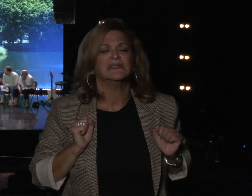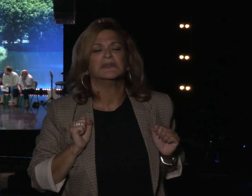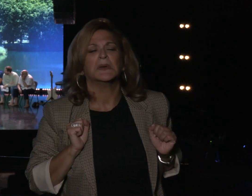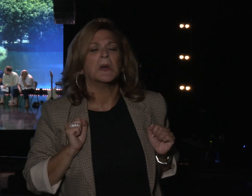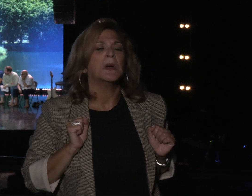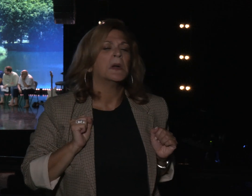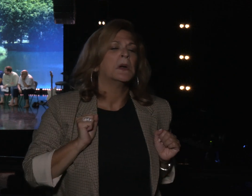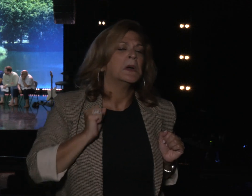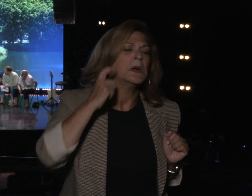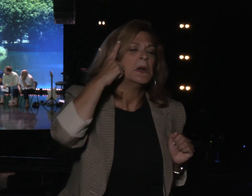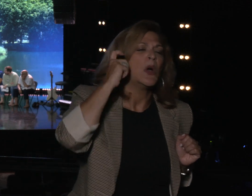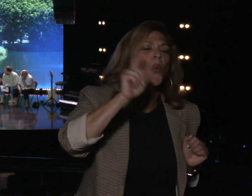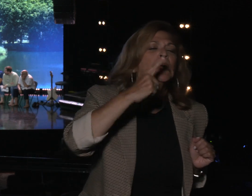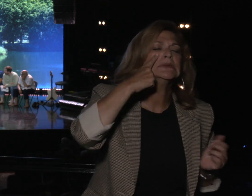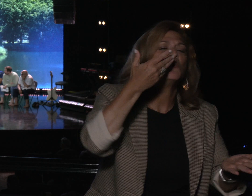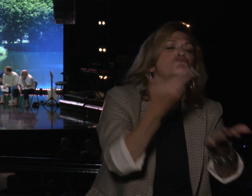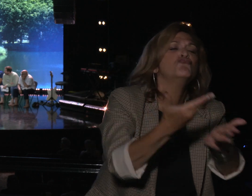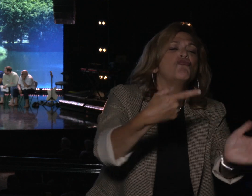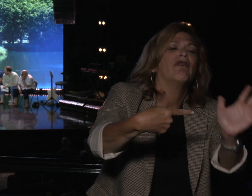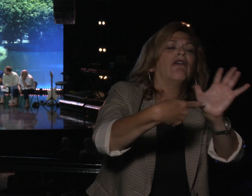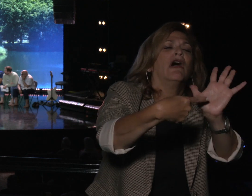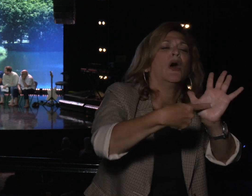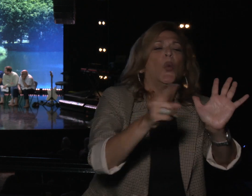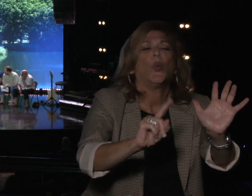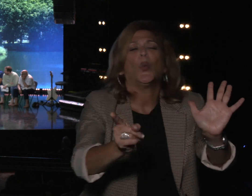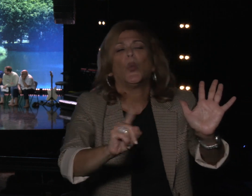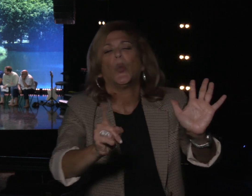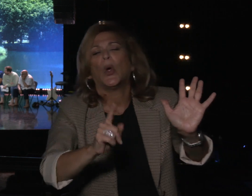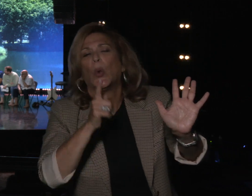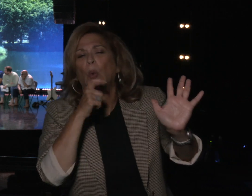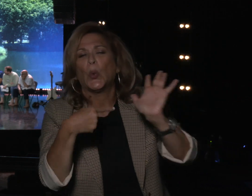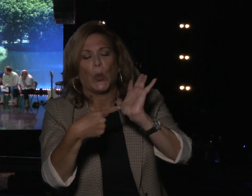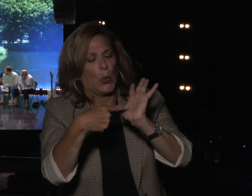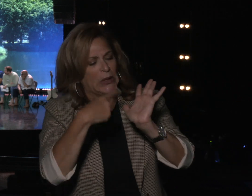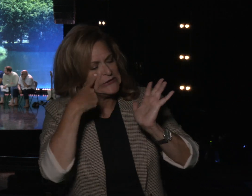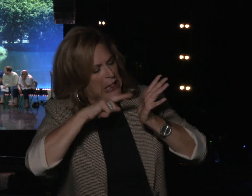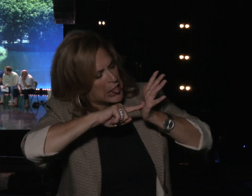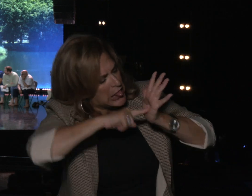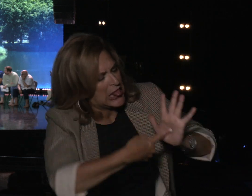my finger in the scars. Like I gotta actually see the holes in